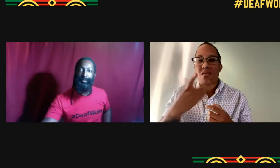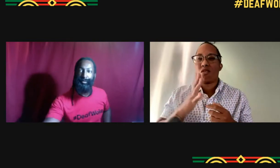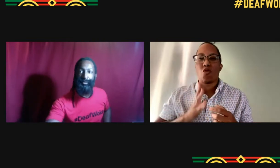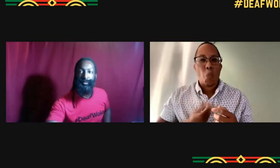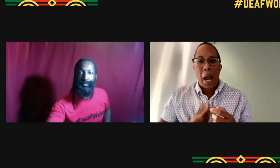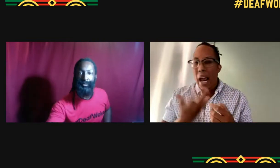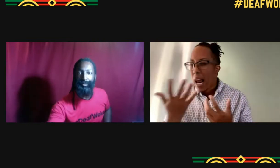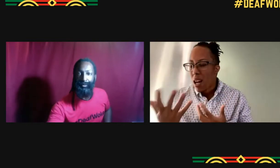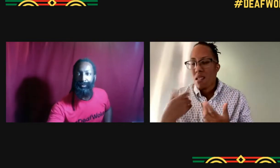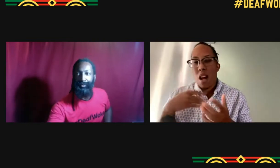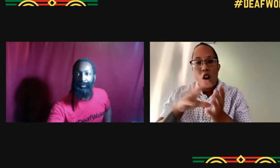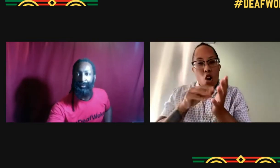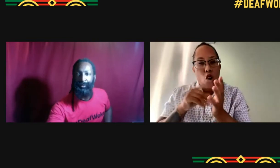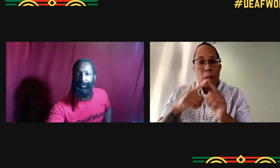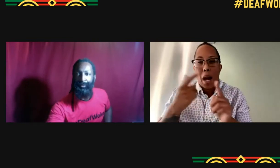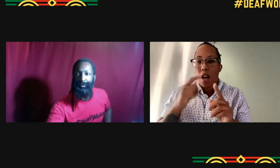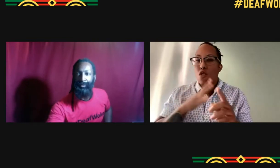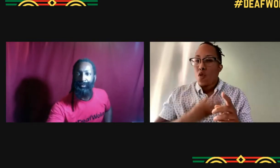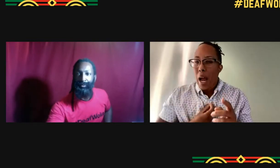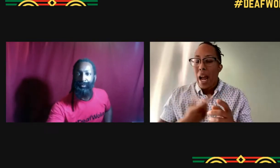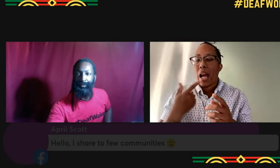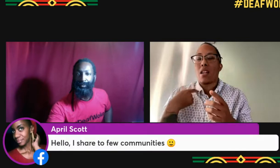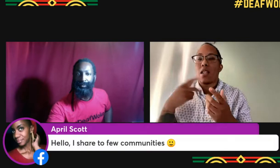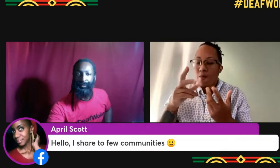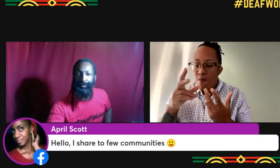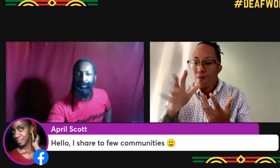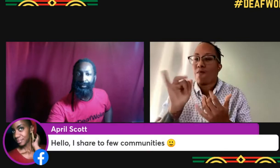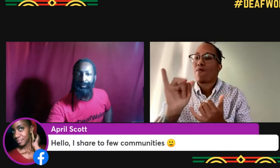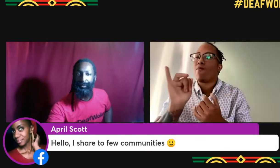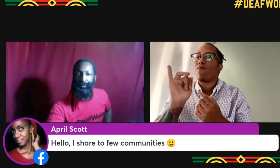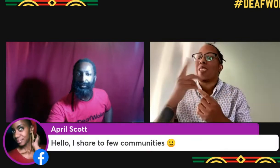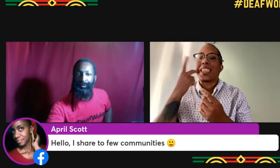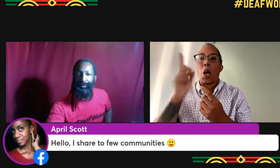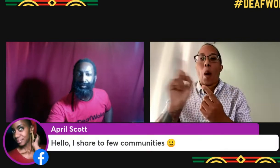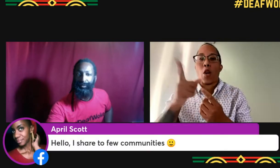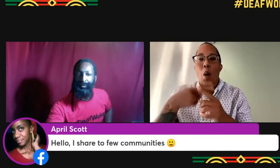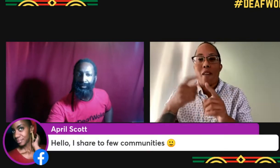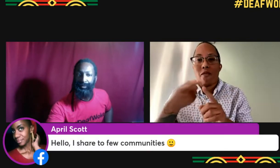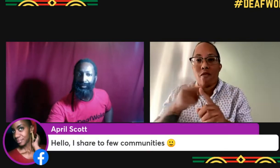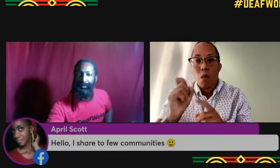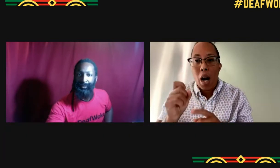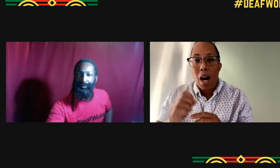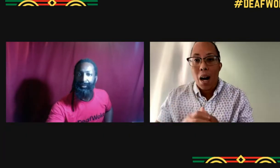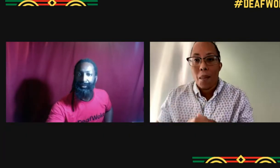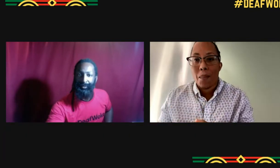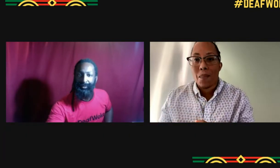and finally meeting again and her, you know, trying to learn about trans